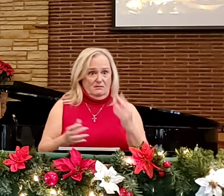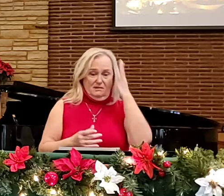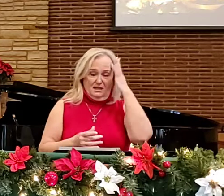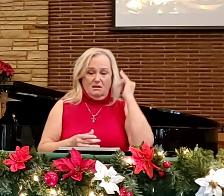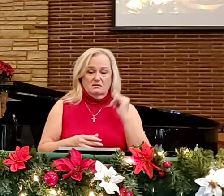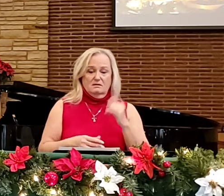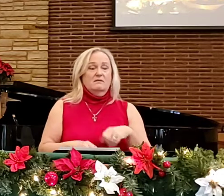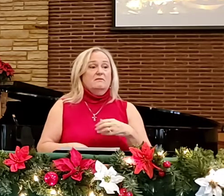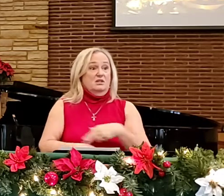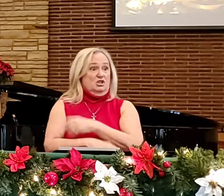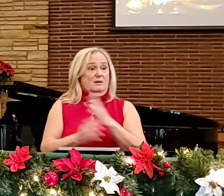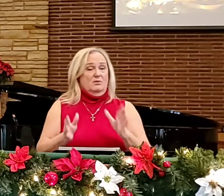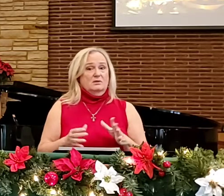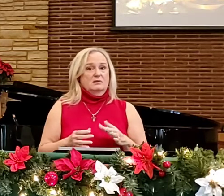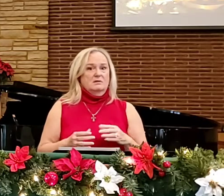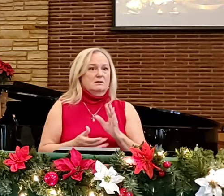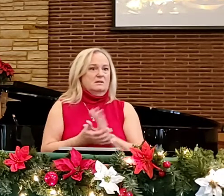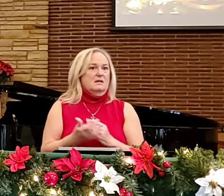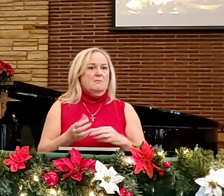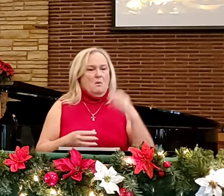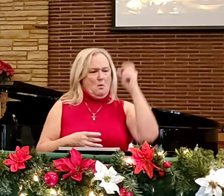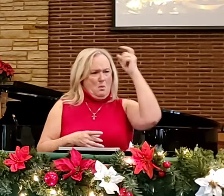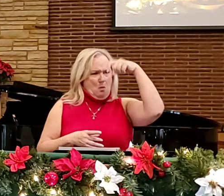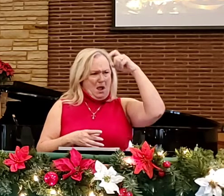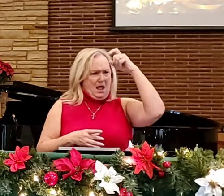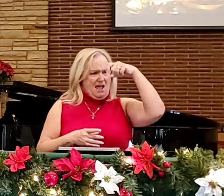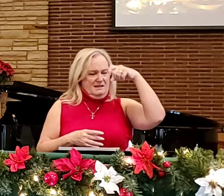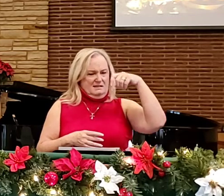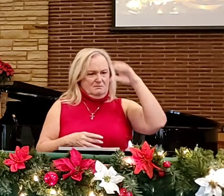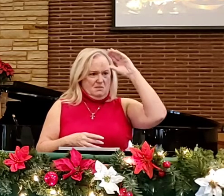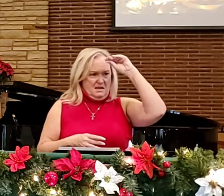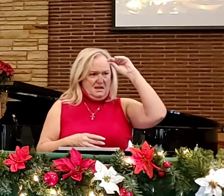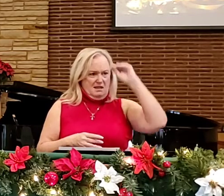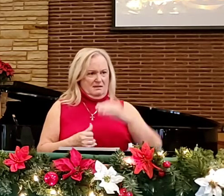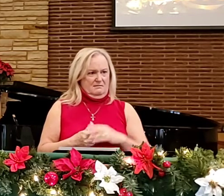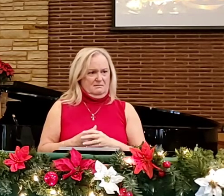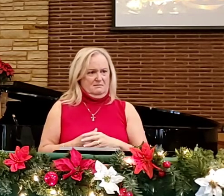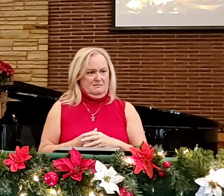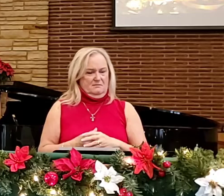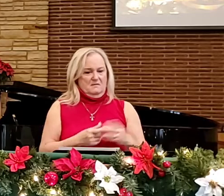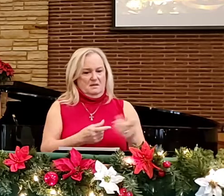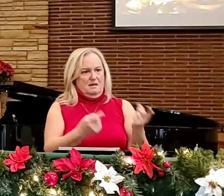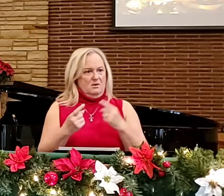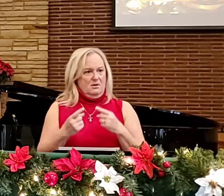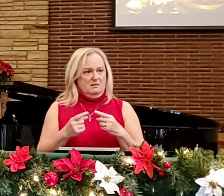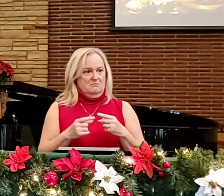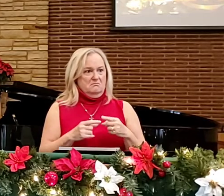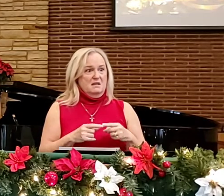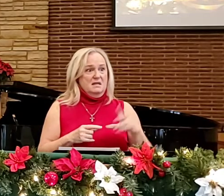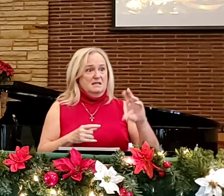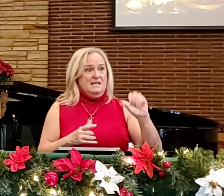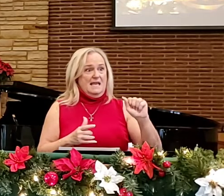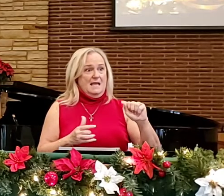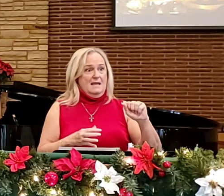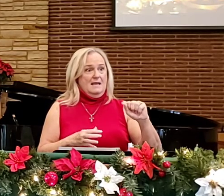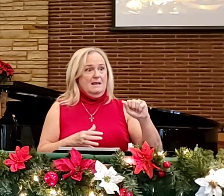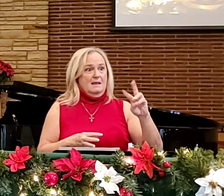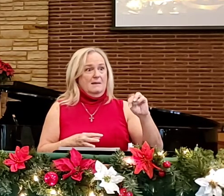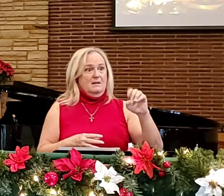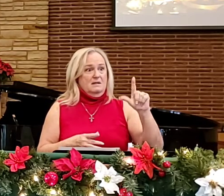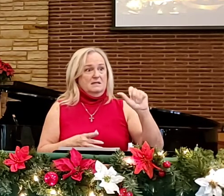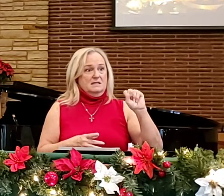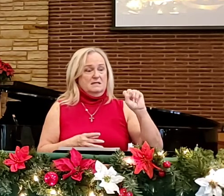shepherds, that some wise guys came on camels.